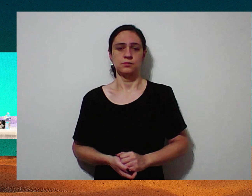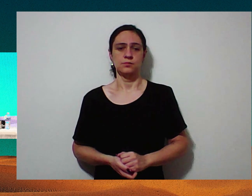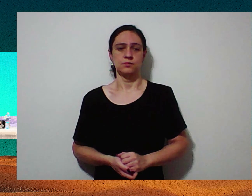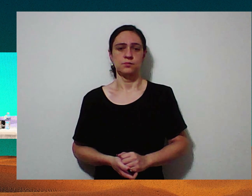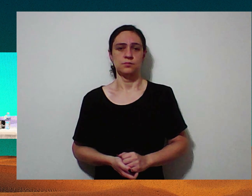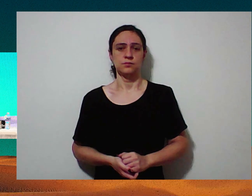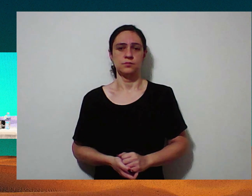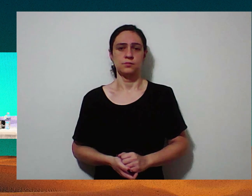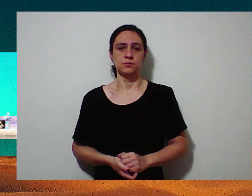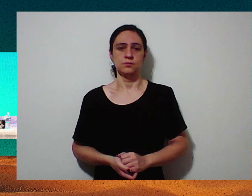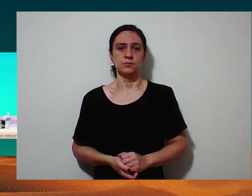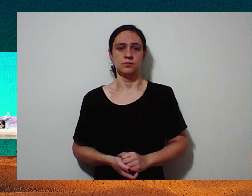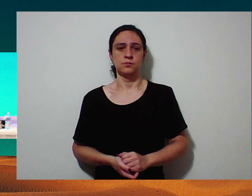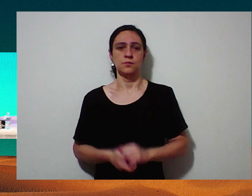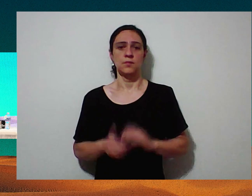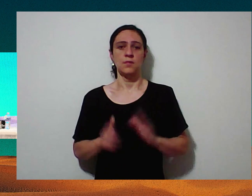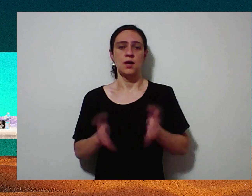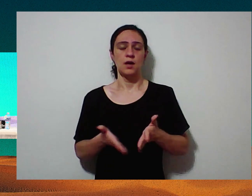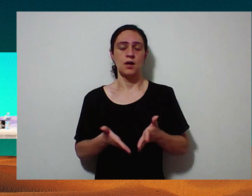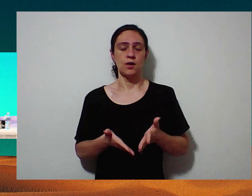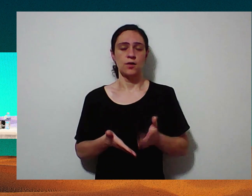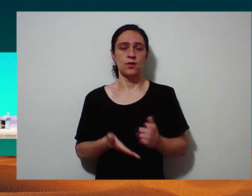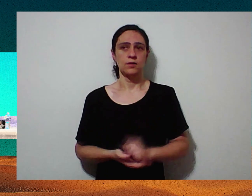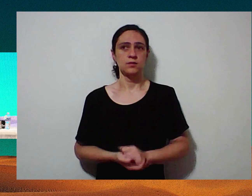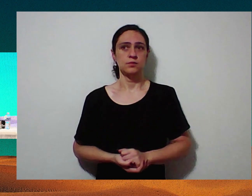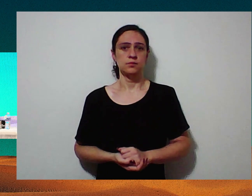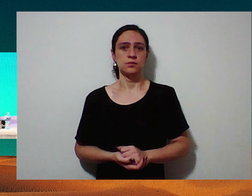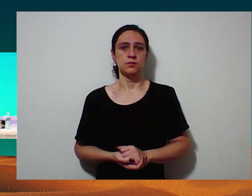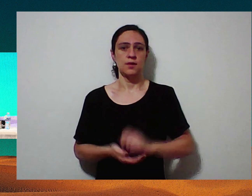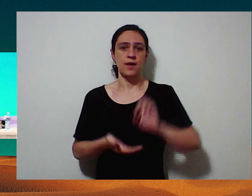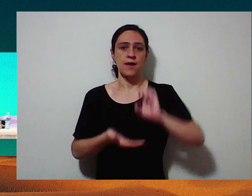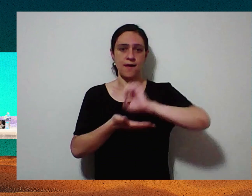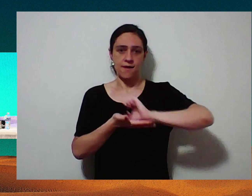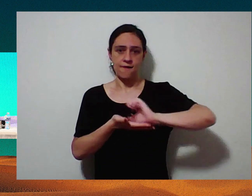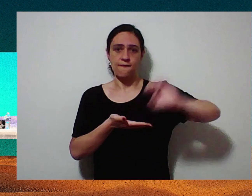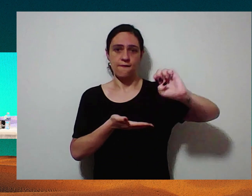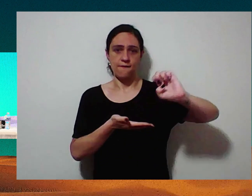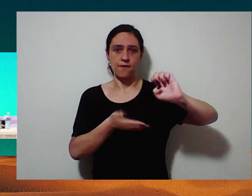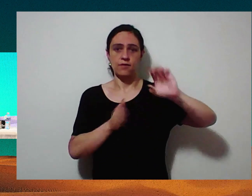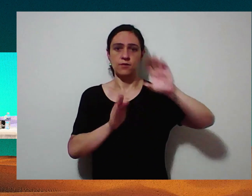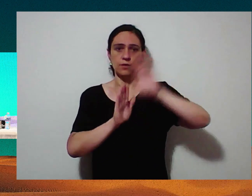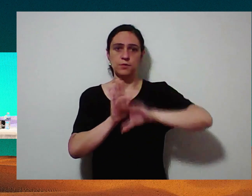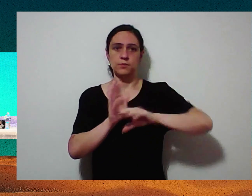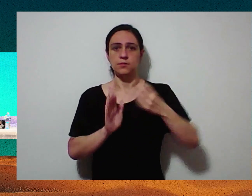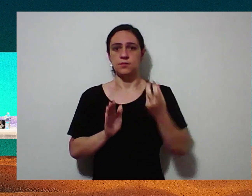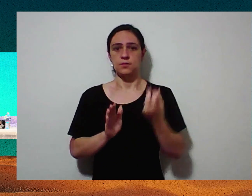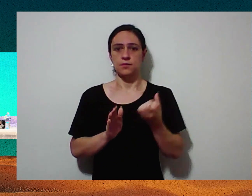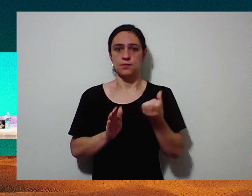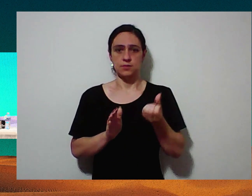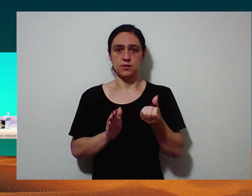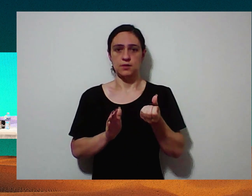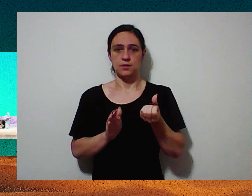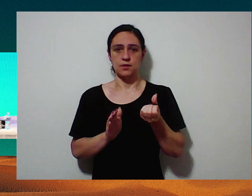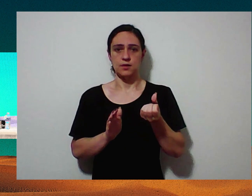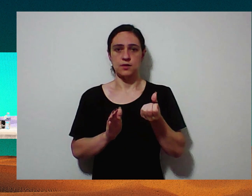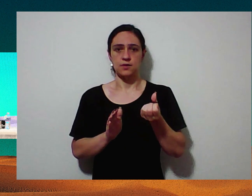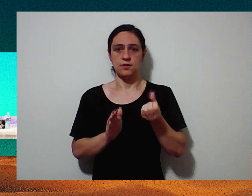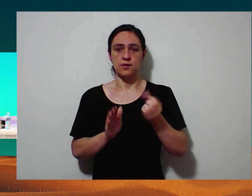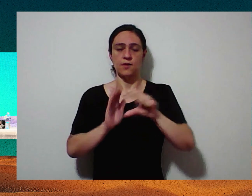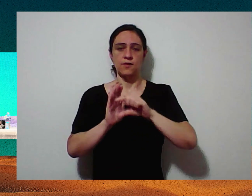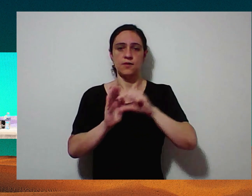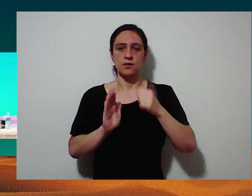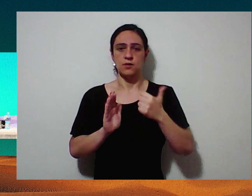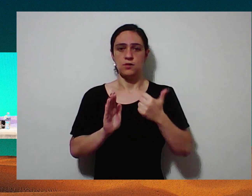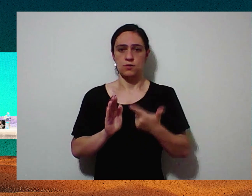Agora abre em Efésios 6, Now turn to Ephesians 6, versículo 12. verse 12. Porque